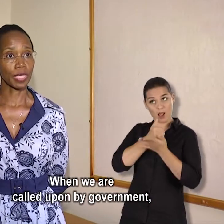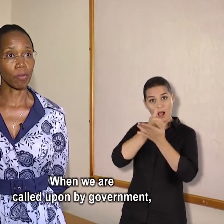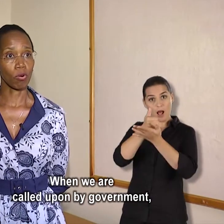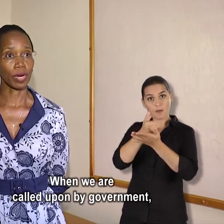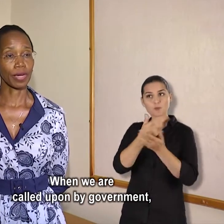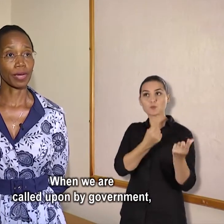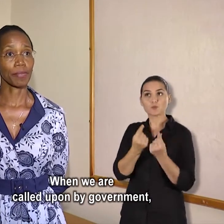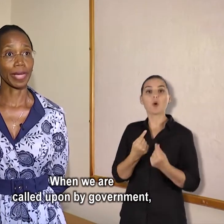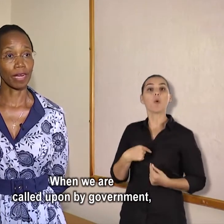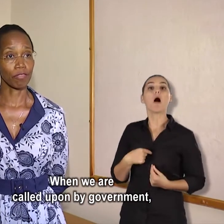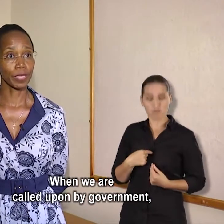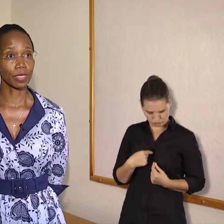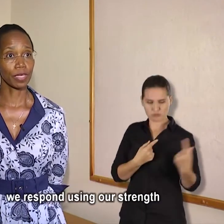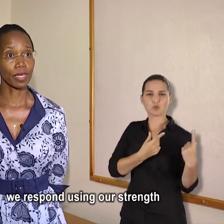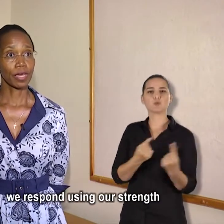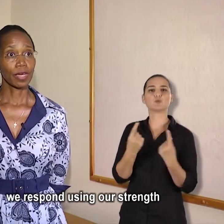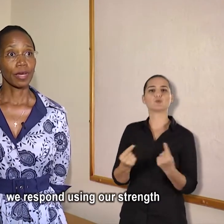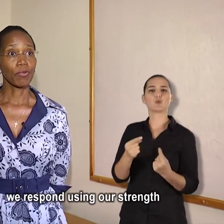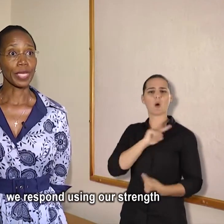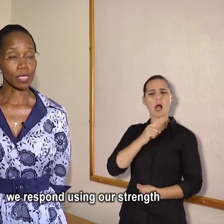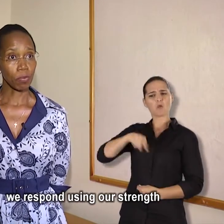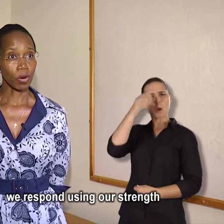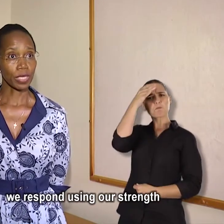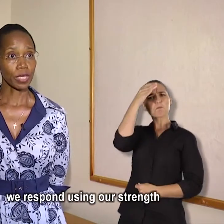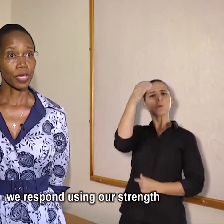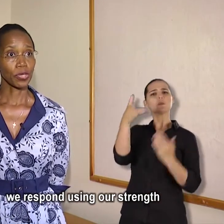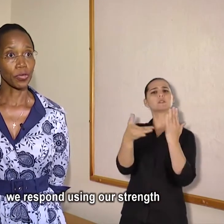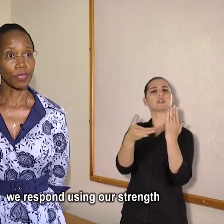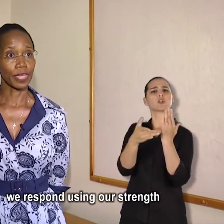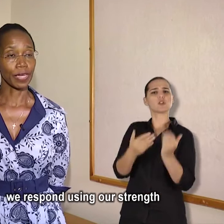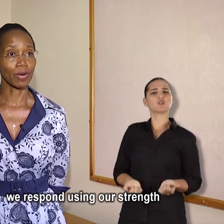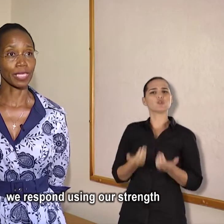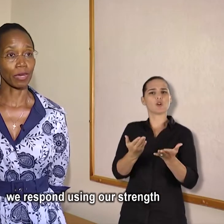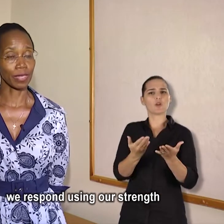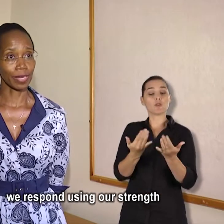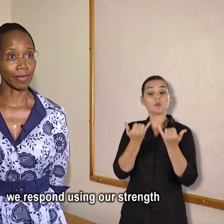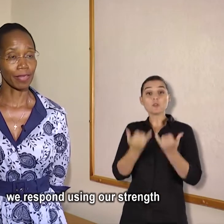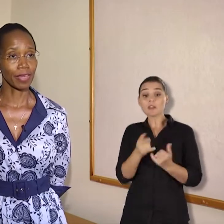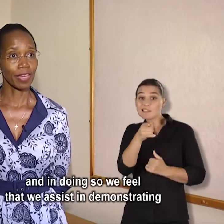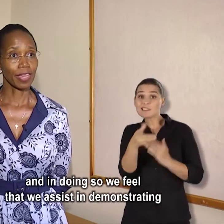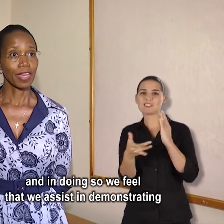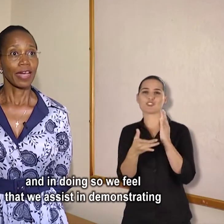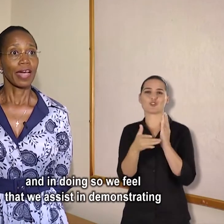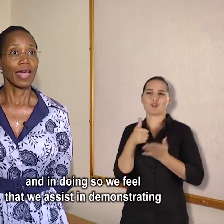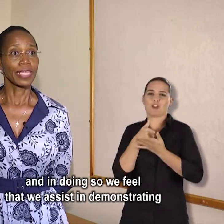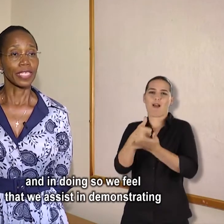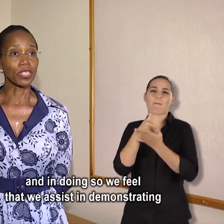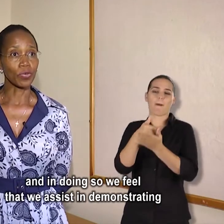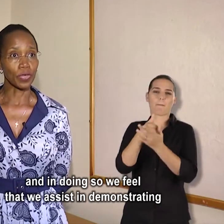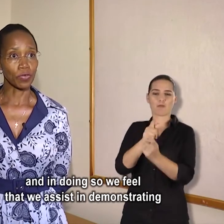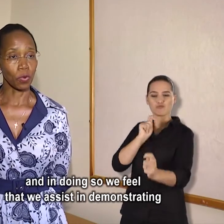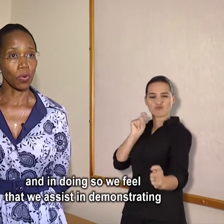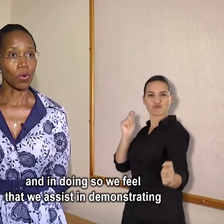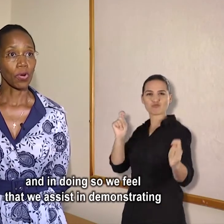when we are called upon by government, we respond using what is our strength. And